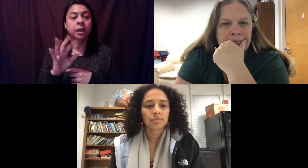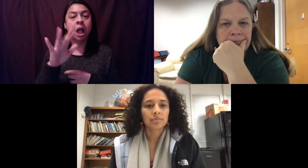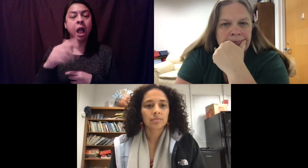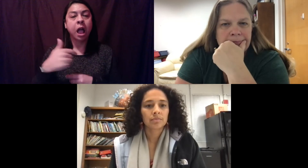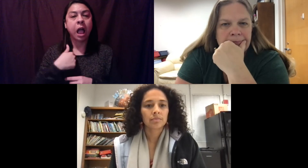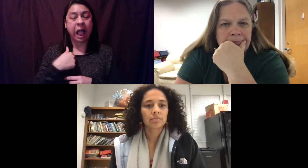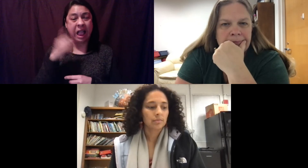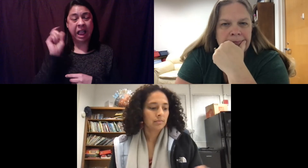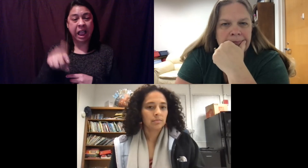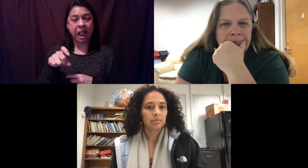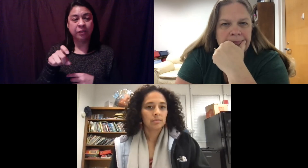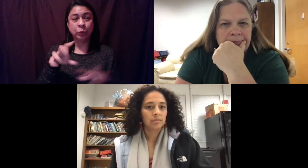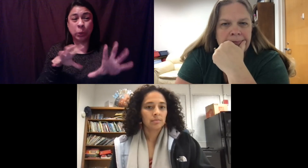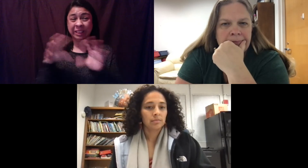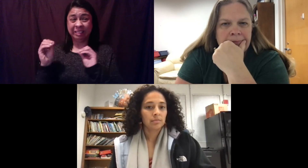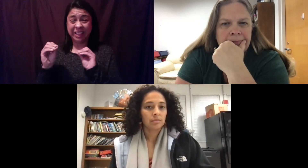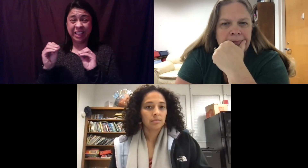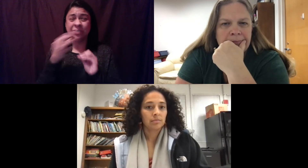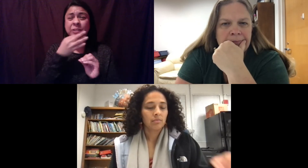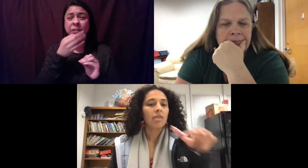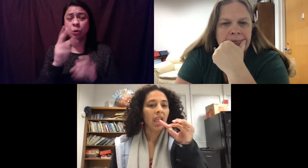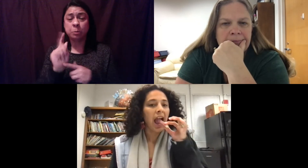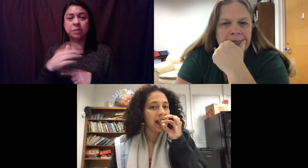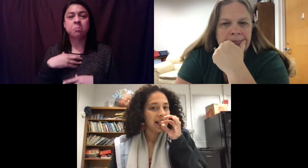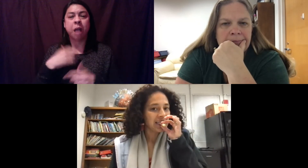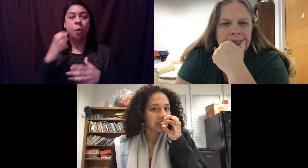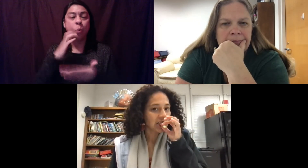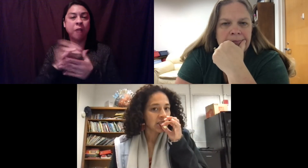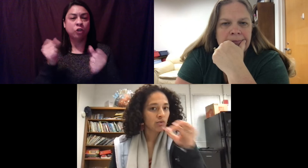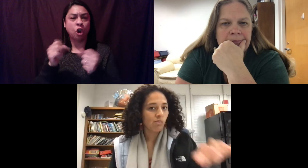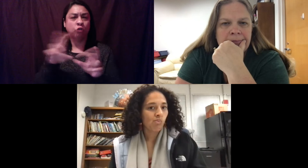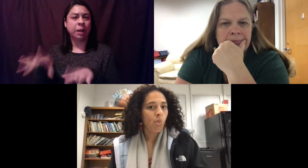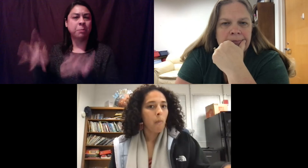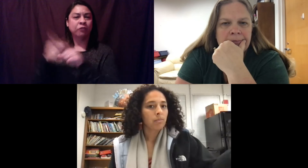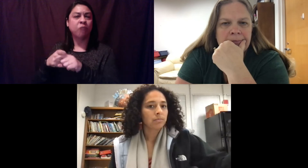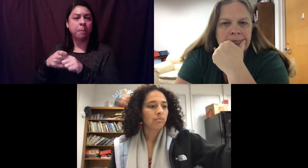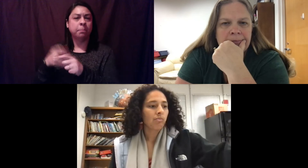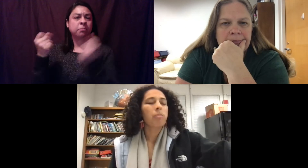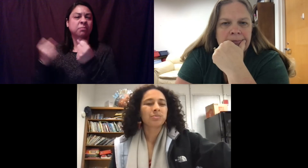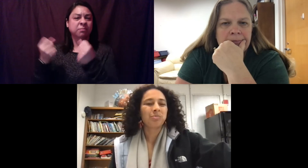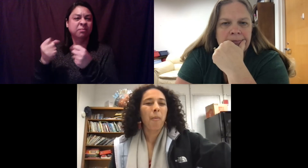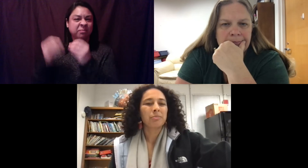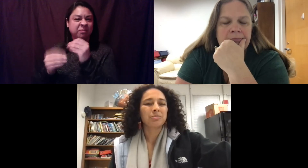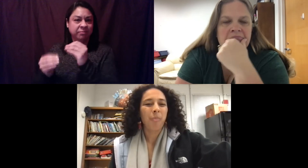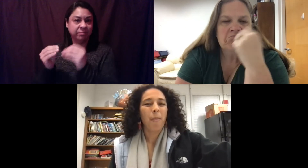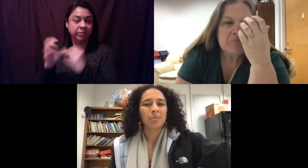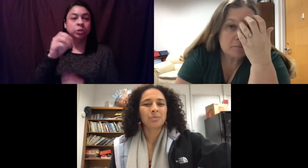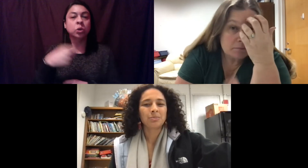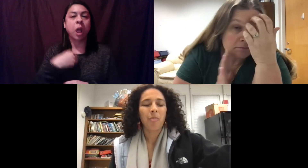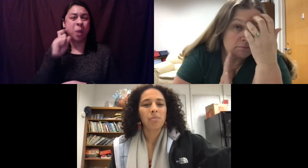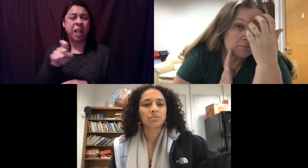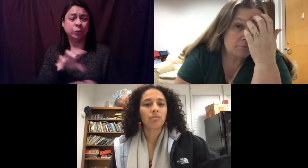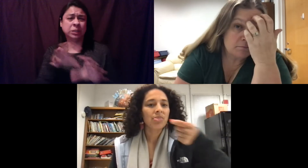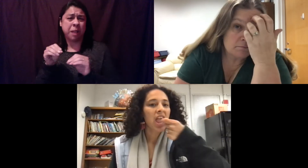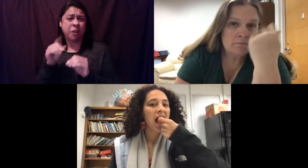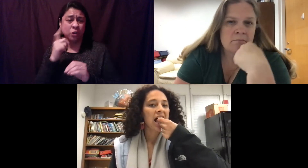I have to leave in just a few minutes. My wife's car is ready to pick up from the auto shop. So I'll have to step out a little bit